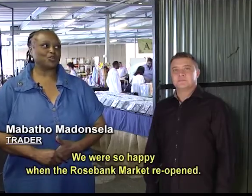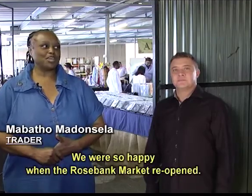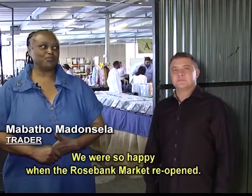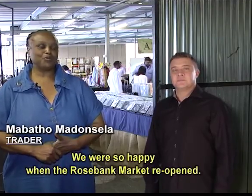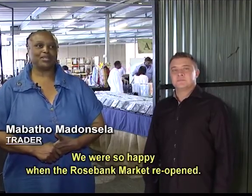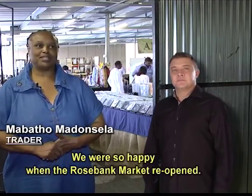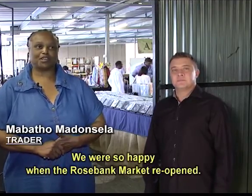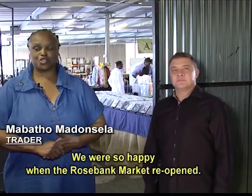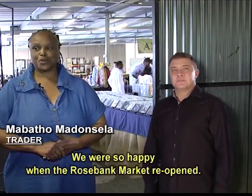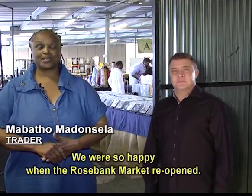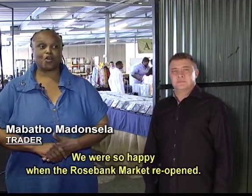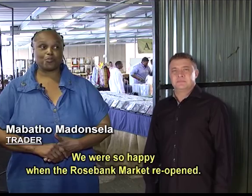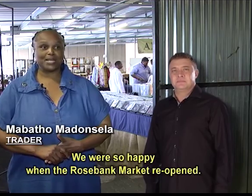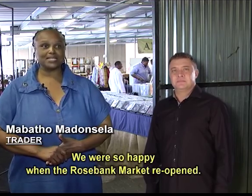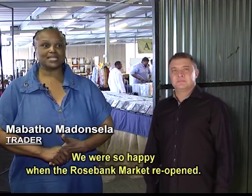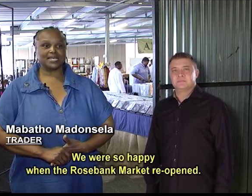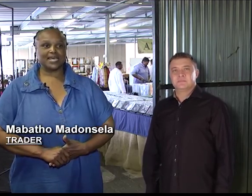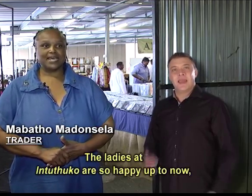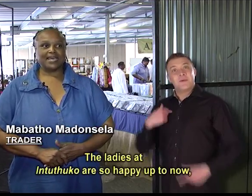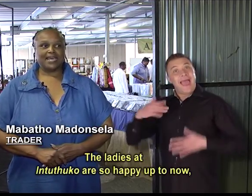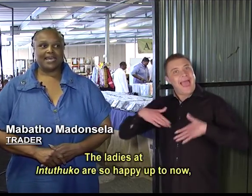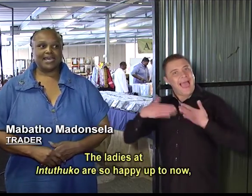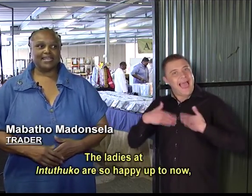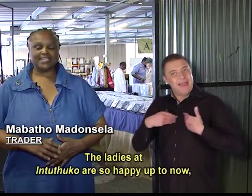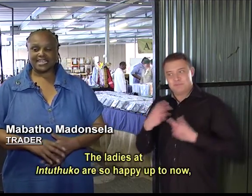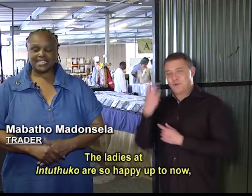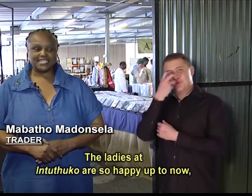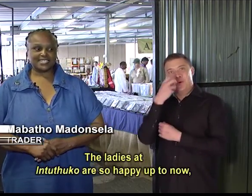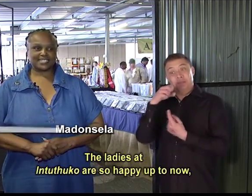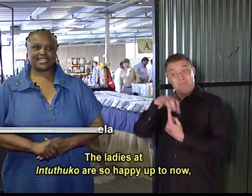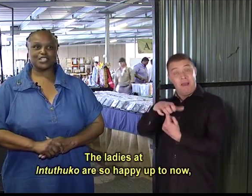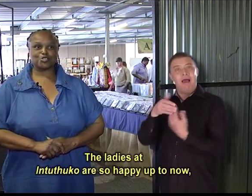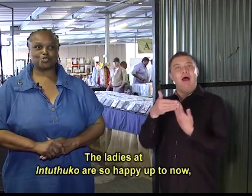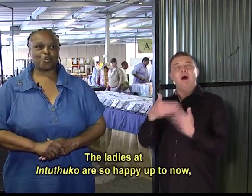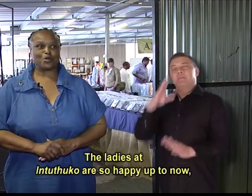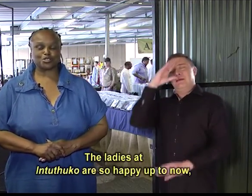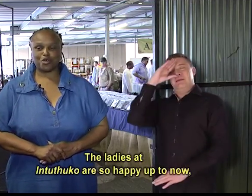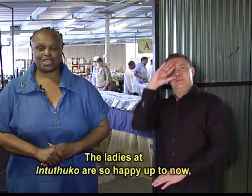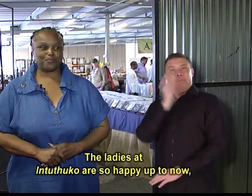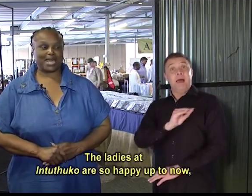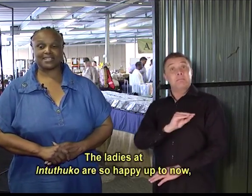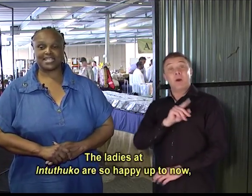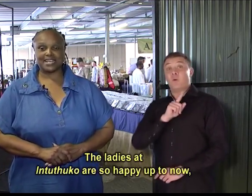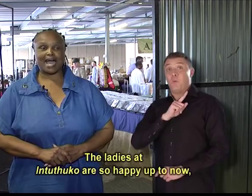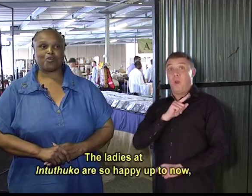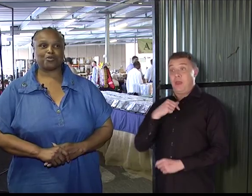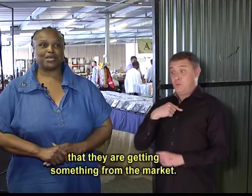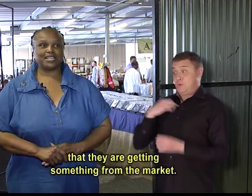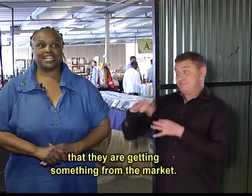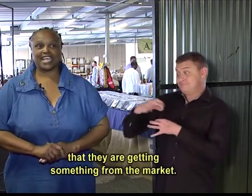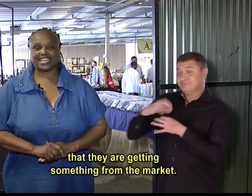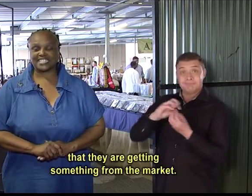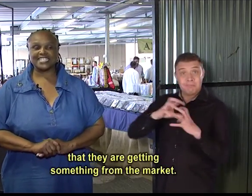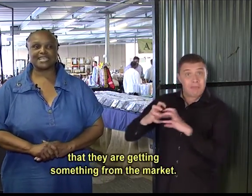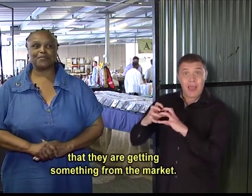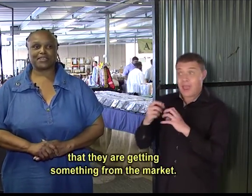We were so happy when the Rosebank opened, and the ladies at Intutuko were so happy until now